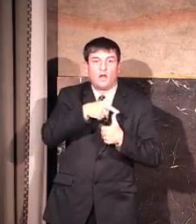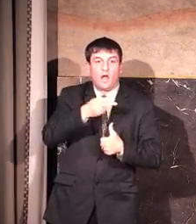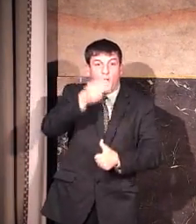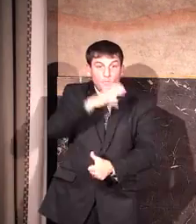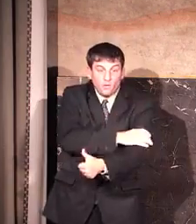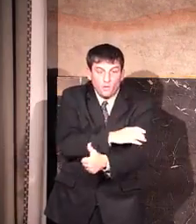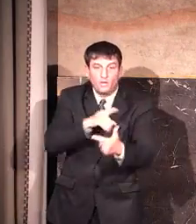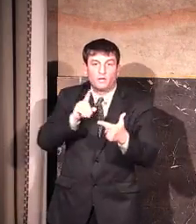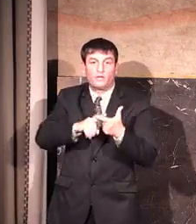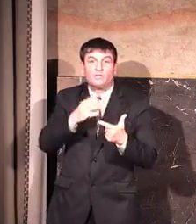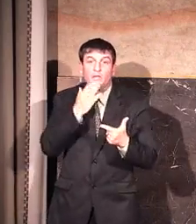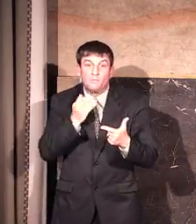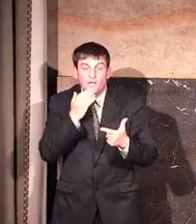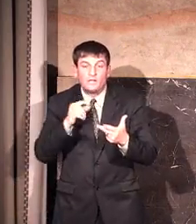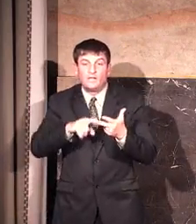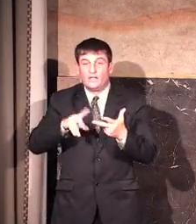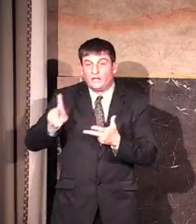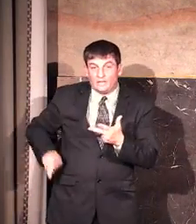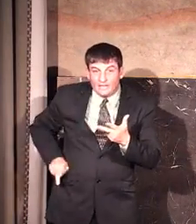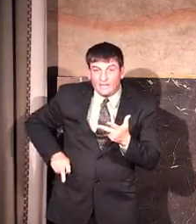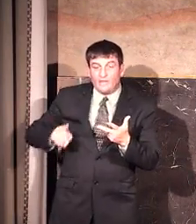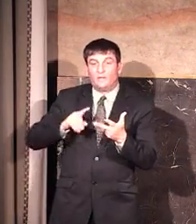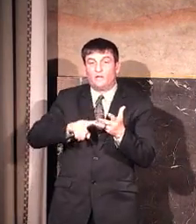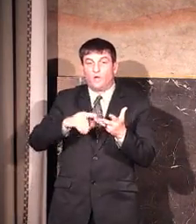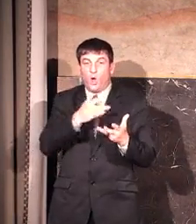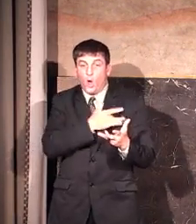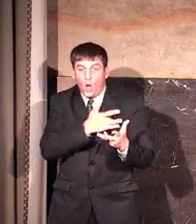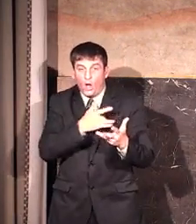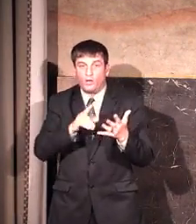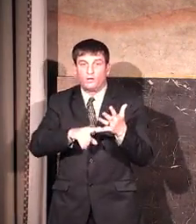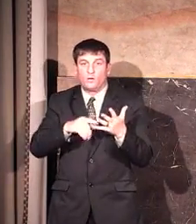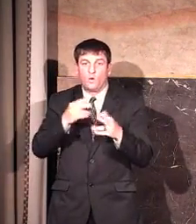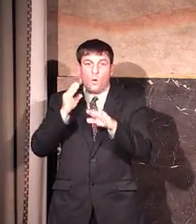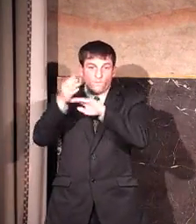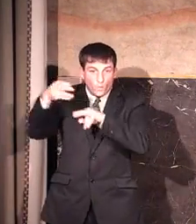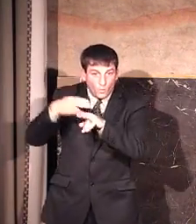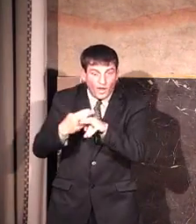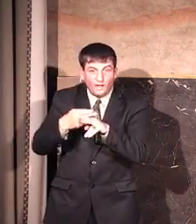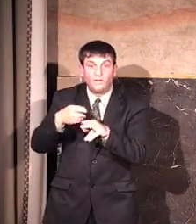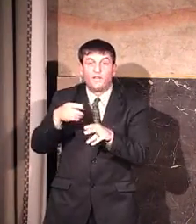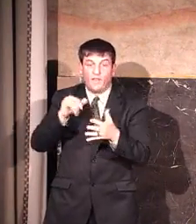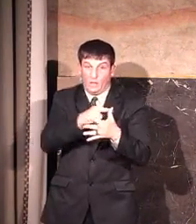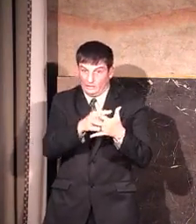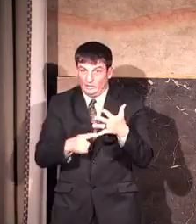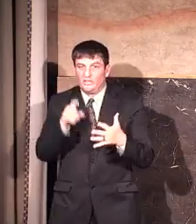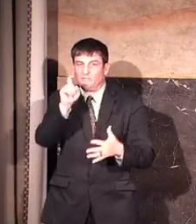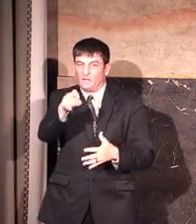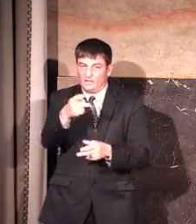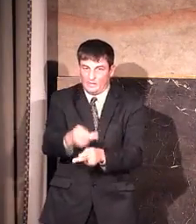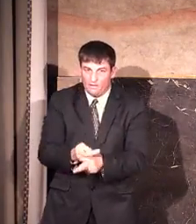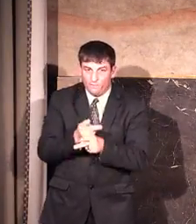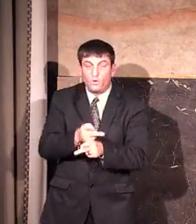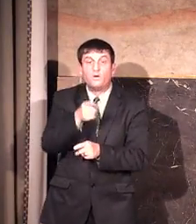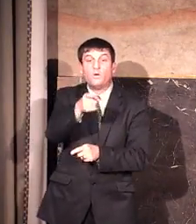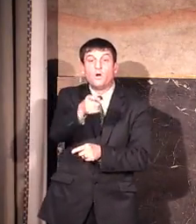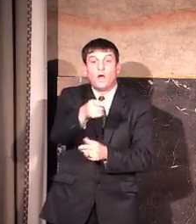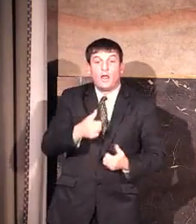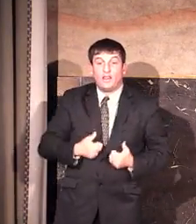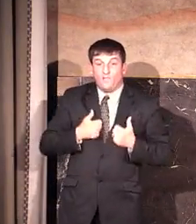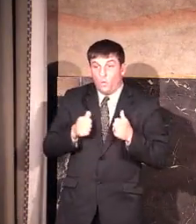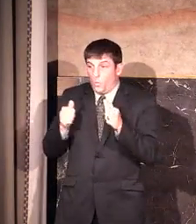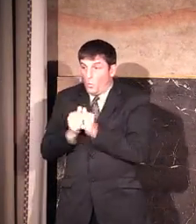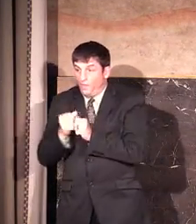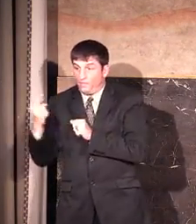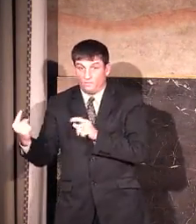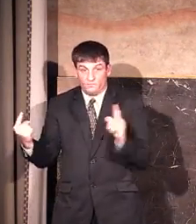disease, obesity, you really need to be extremely careful. And if you live with someone who is more vulnerable, you need to be more